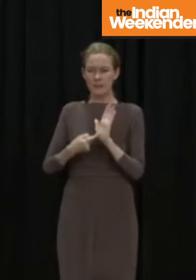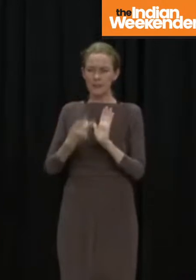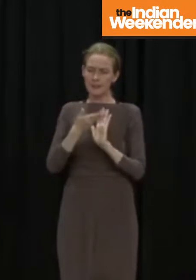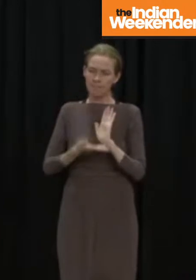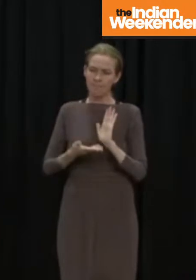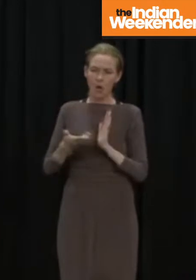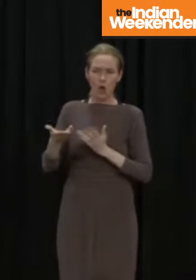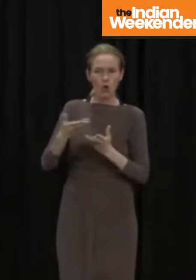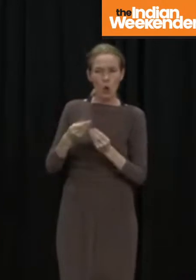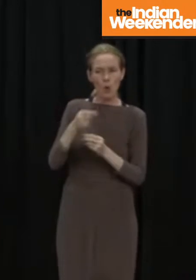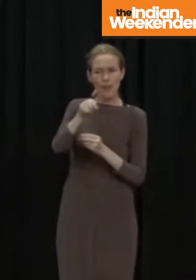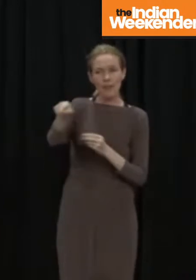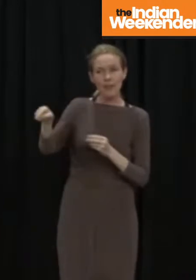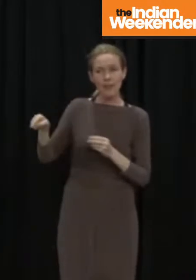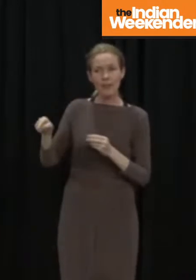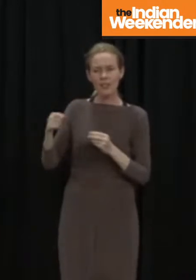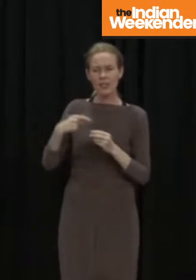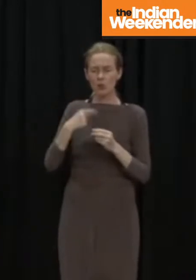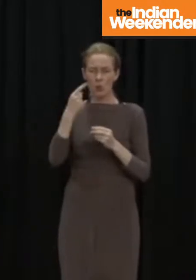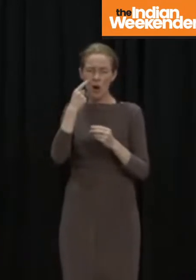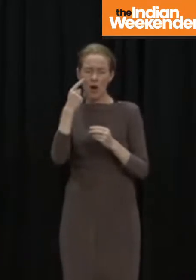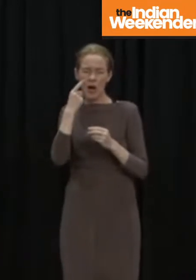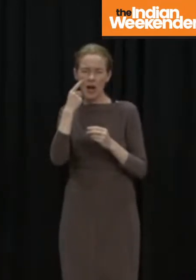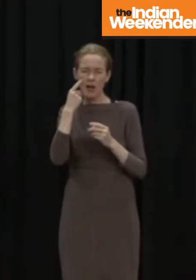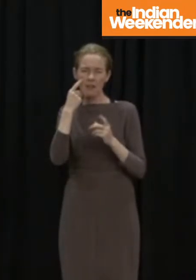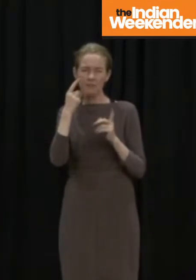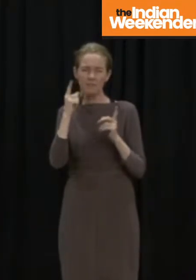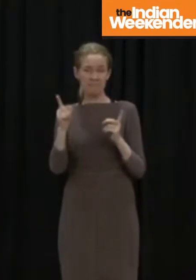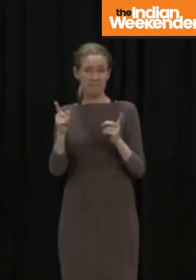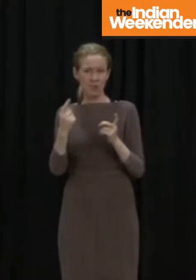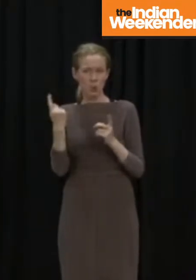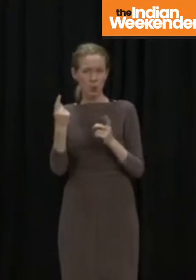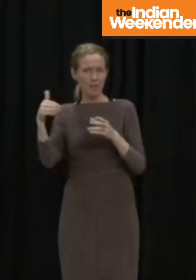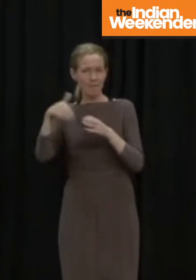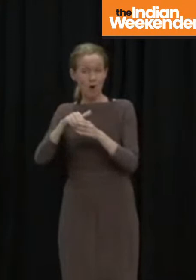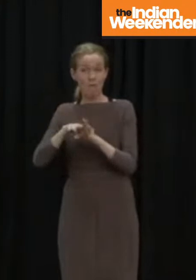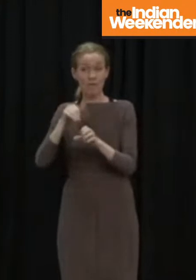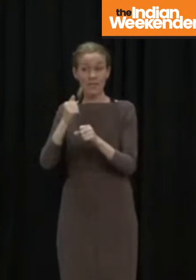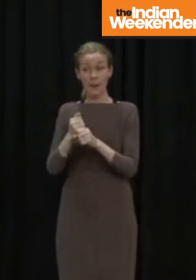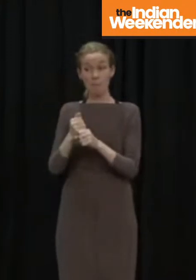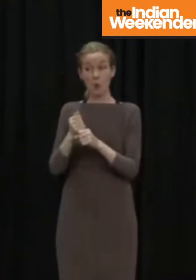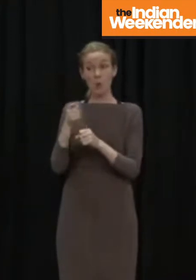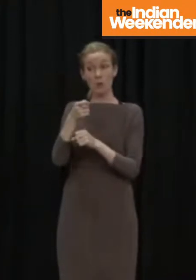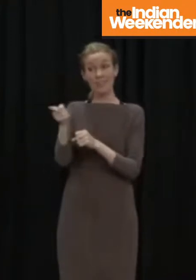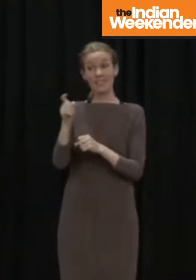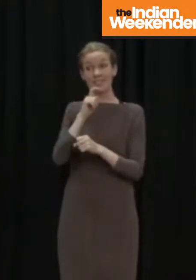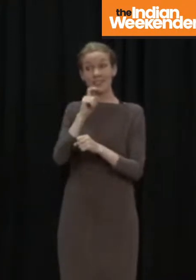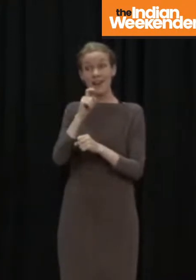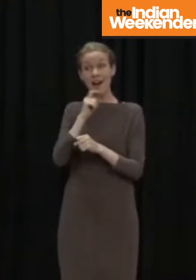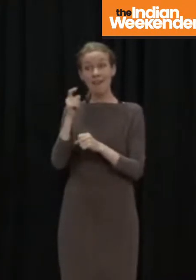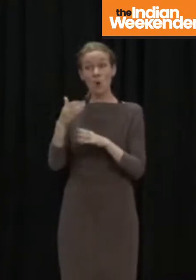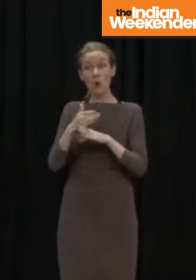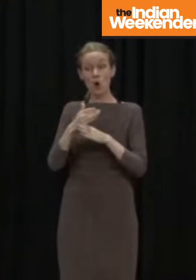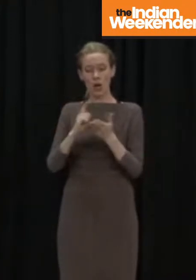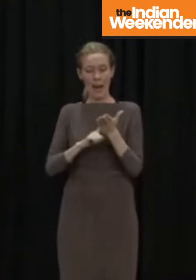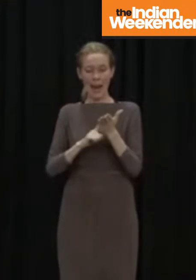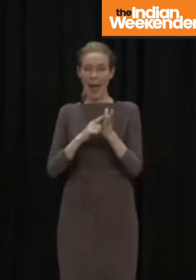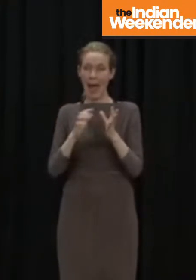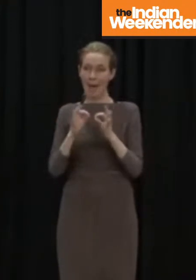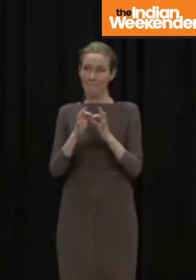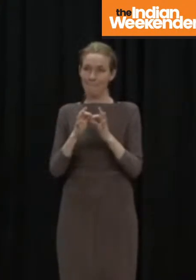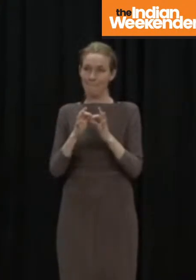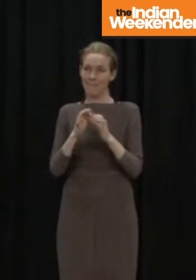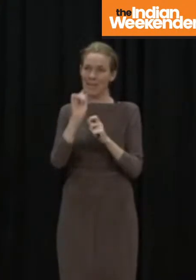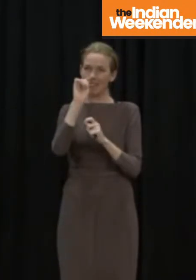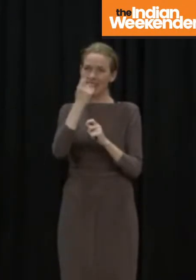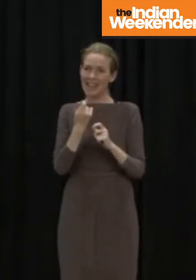conversations about exactly where that line should be drawn. So does it include laboratory staff, for example, who are processing samples from people and who